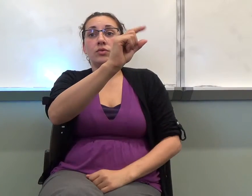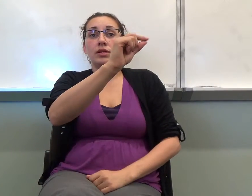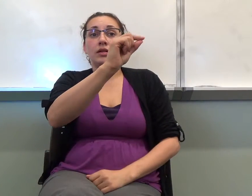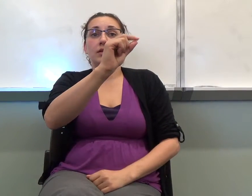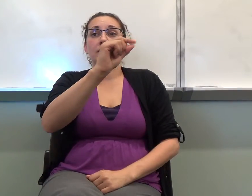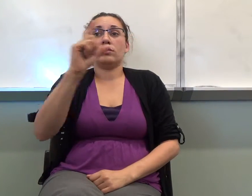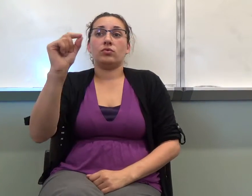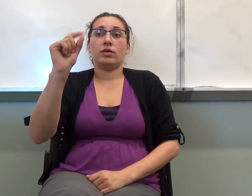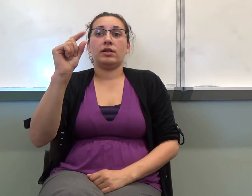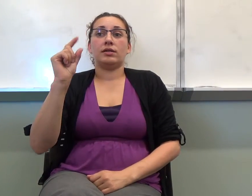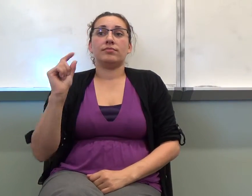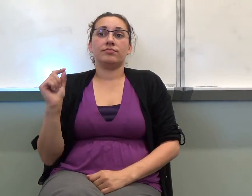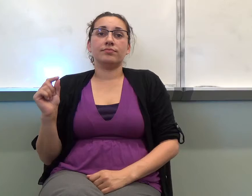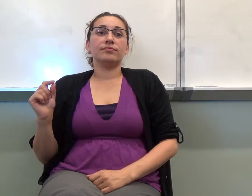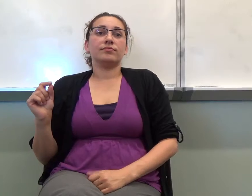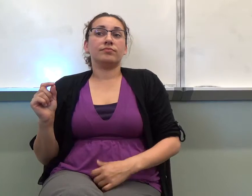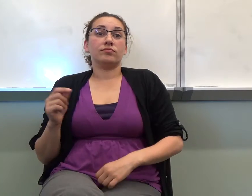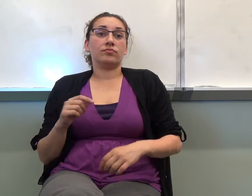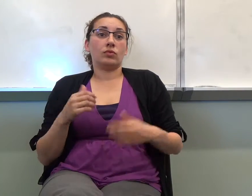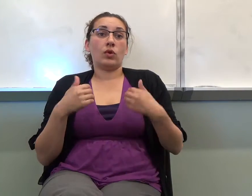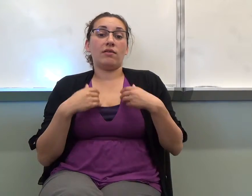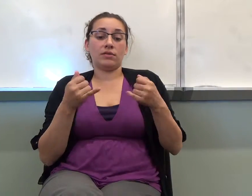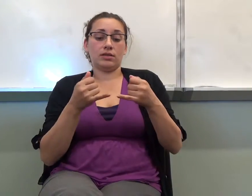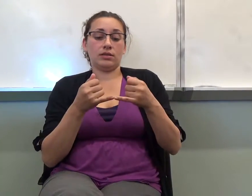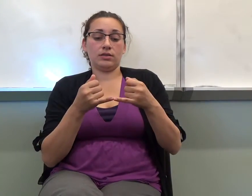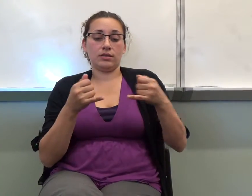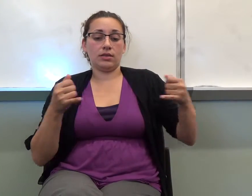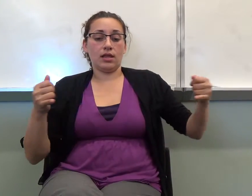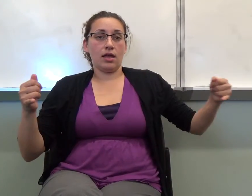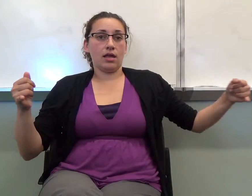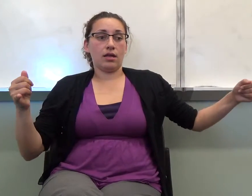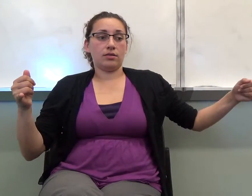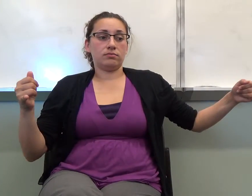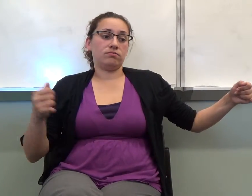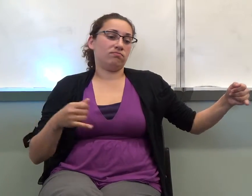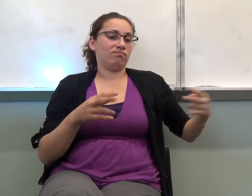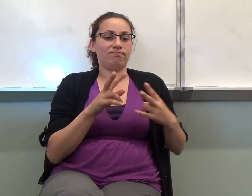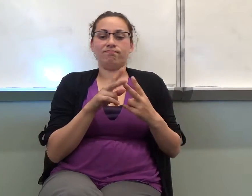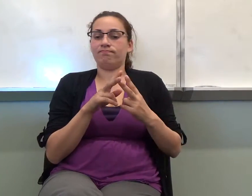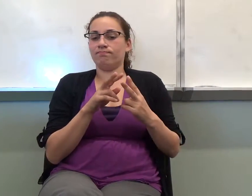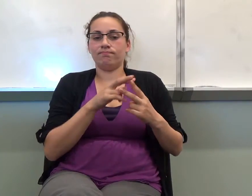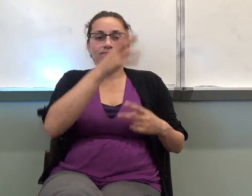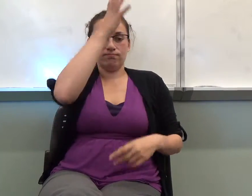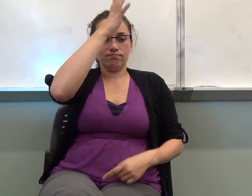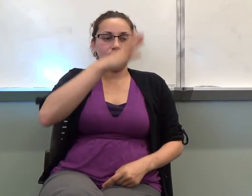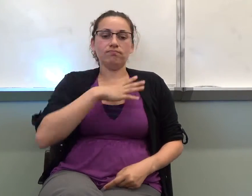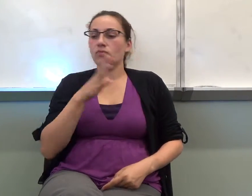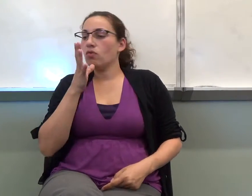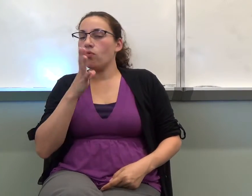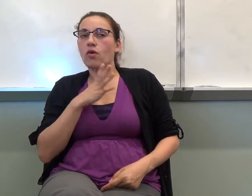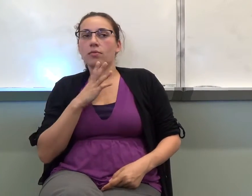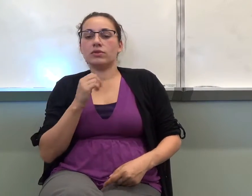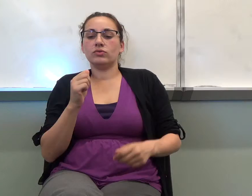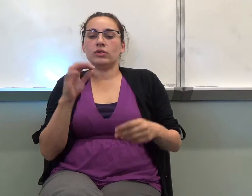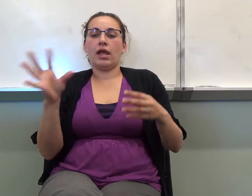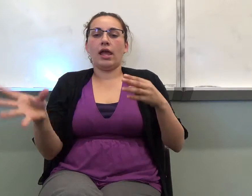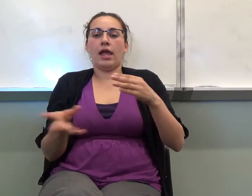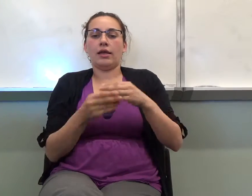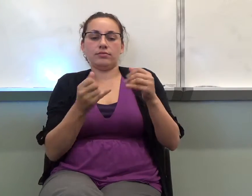What you do is you take the line for the men or the women and simply extend it according to the last